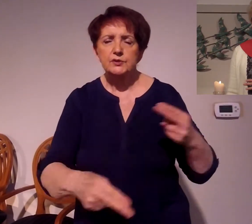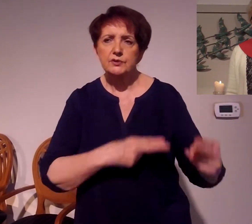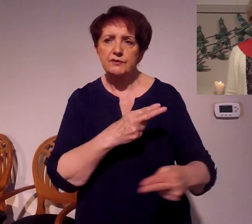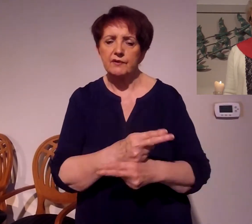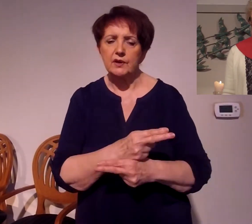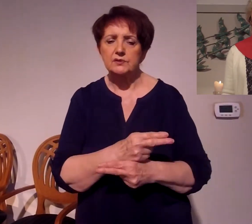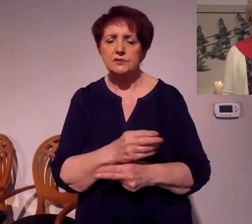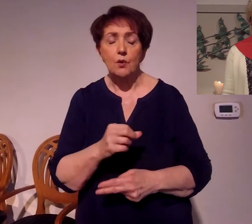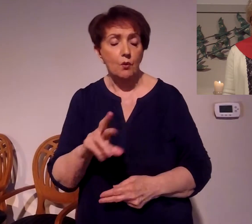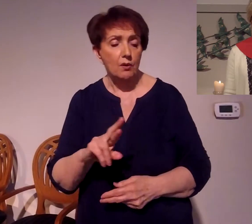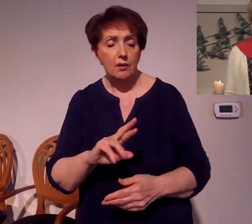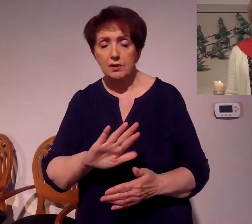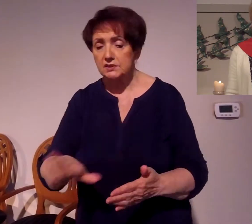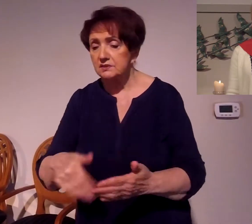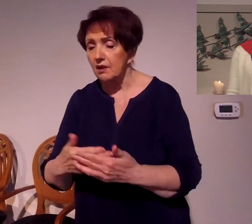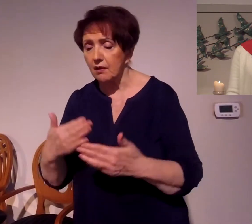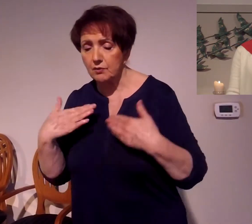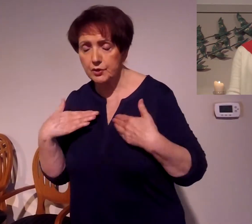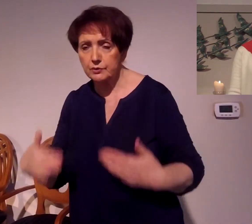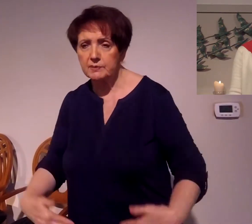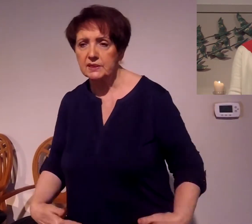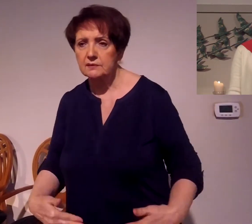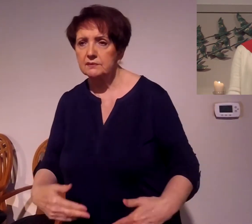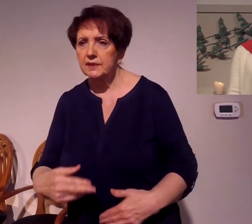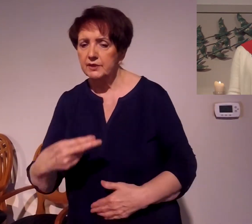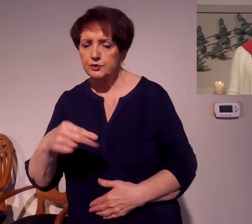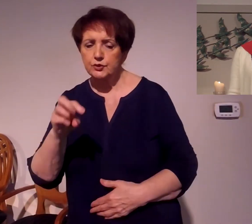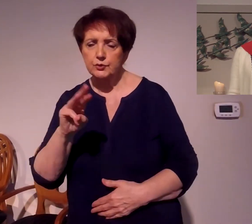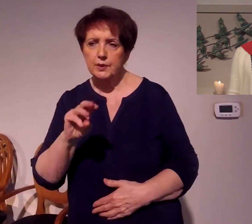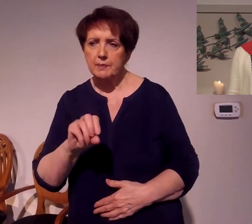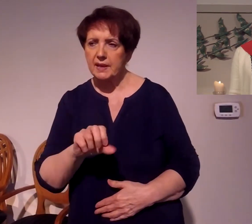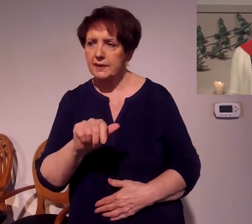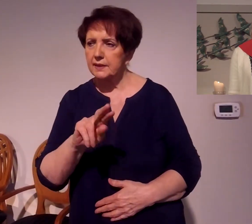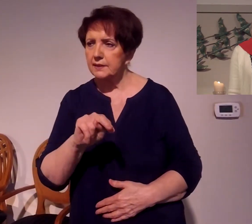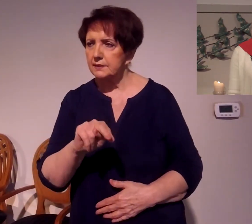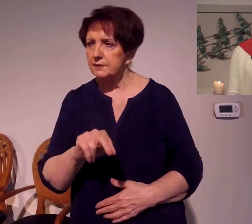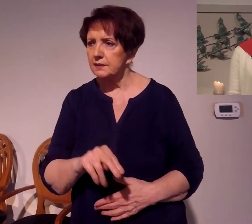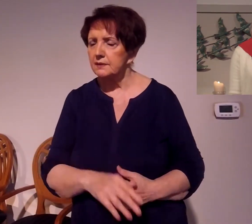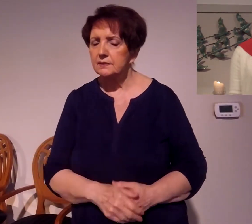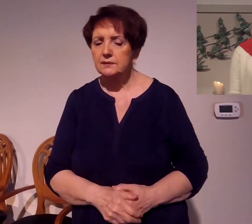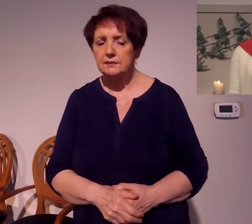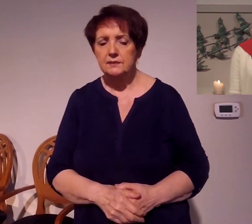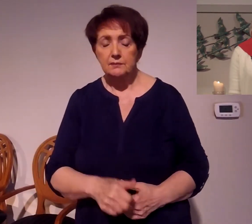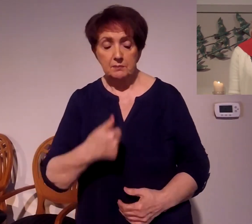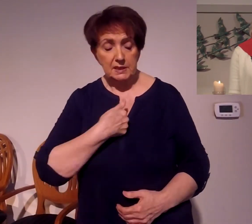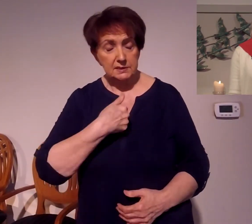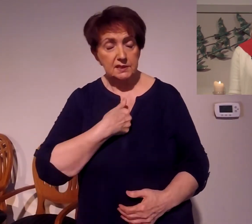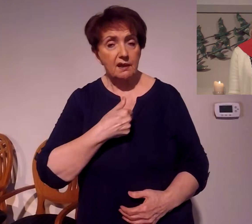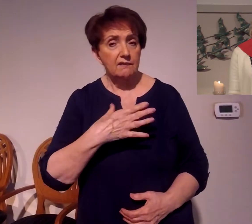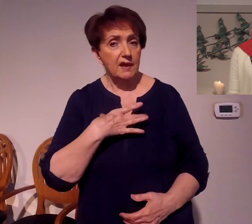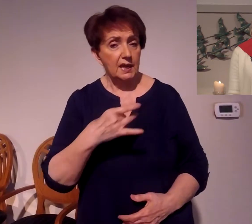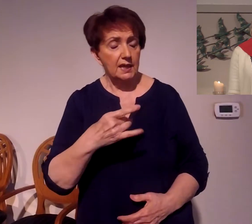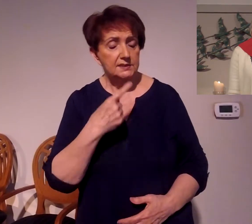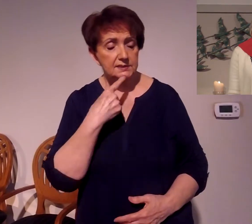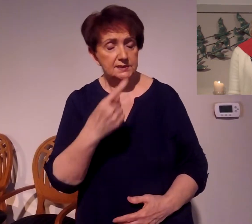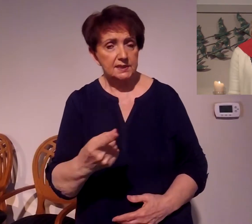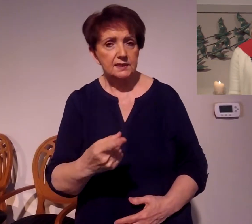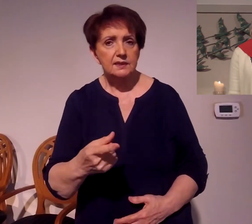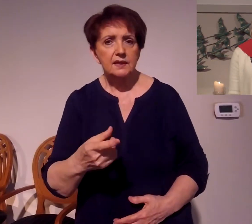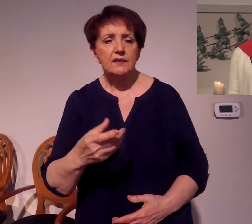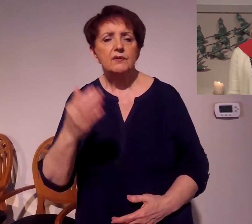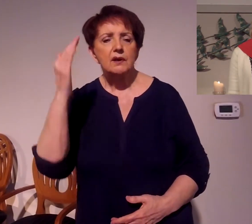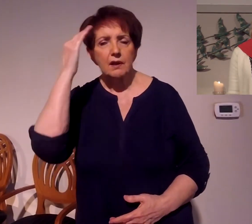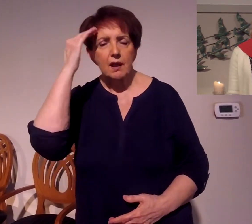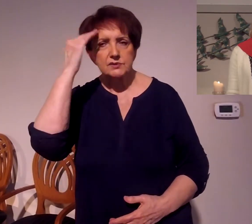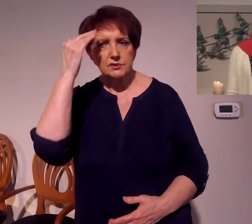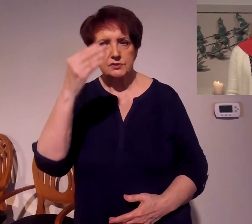could say it's all human. This is the human universe. Personally, I like to say this is the conscious